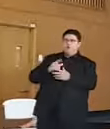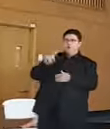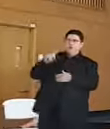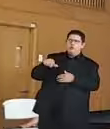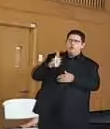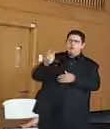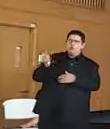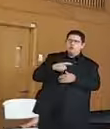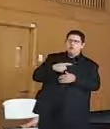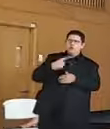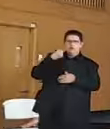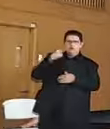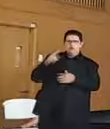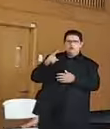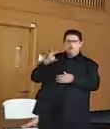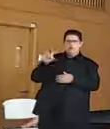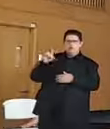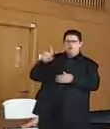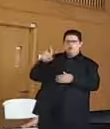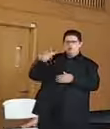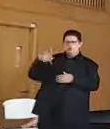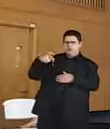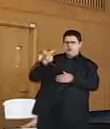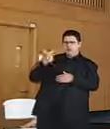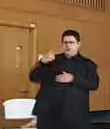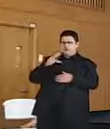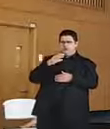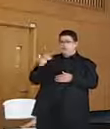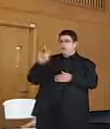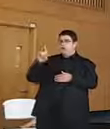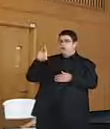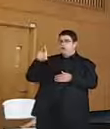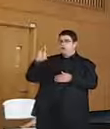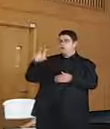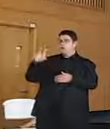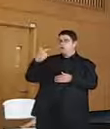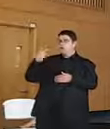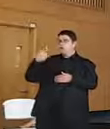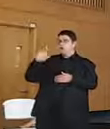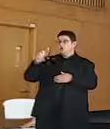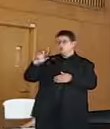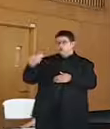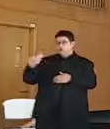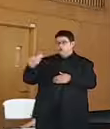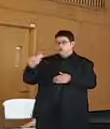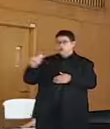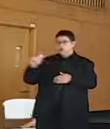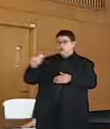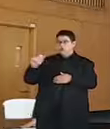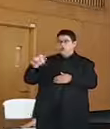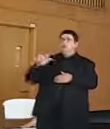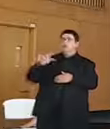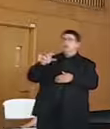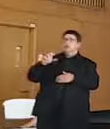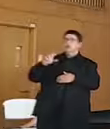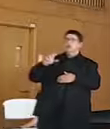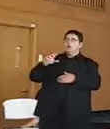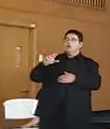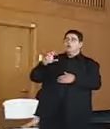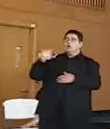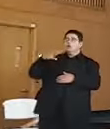for maybe Dr. Page and Dr. Garza. The White House Coronavirus Task Force says it has